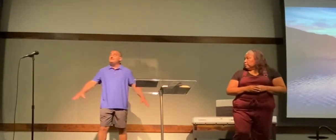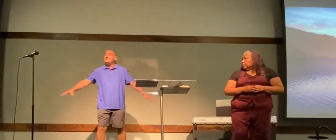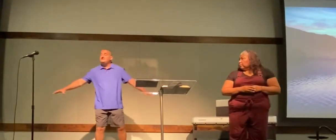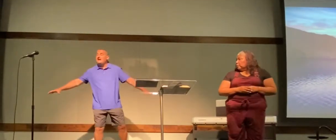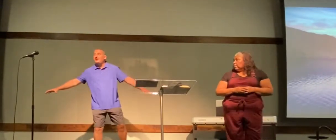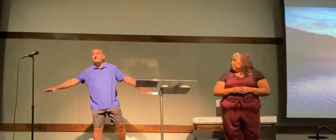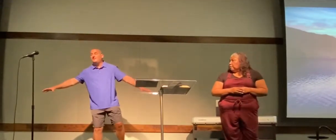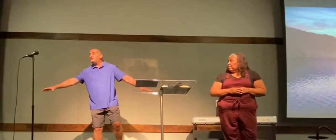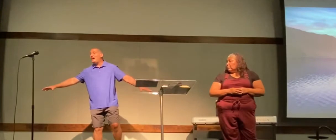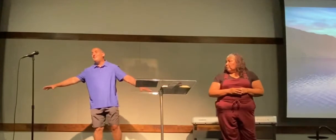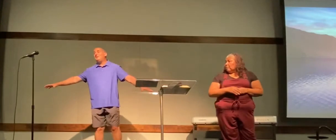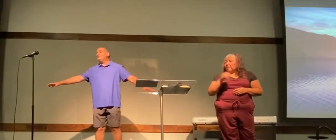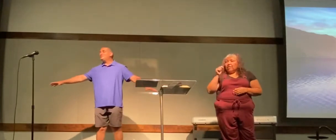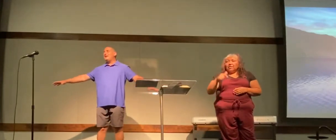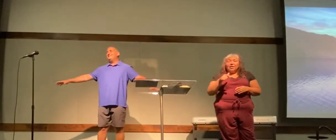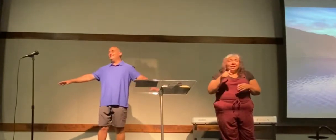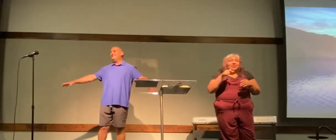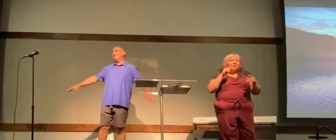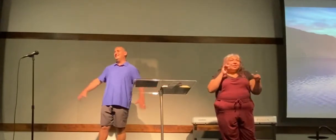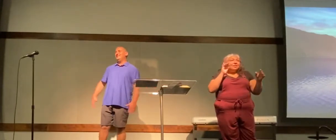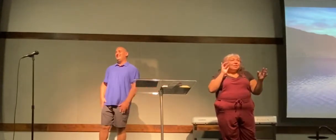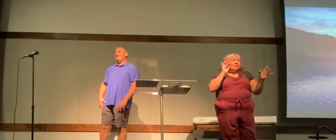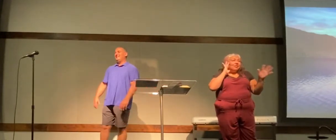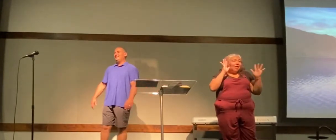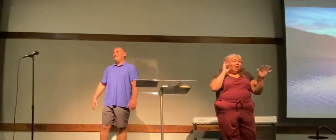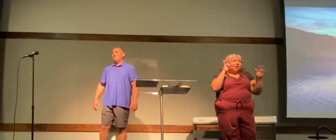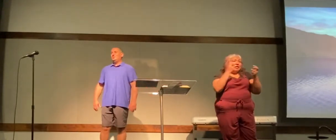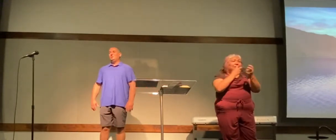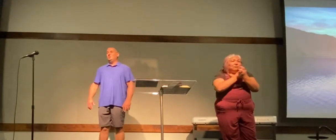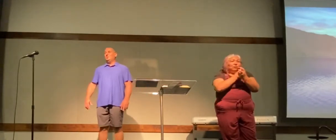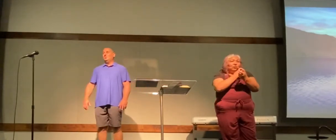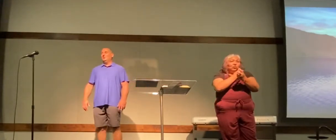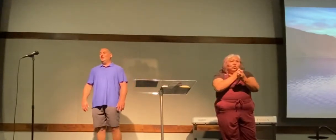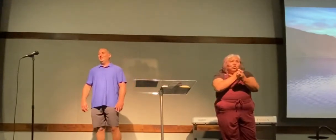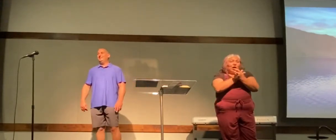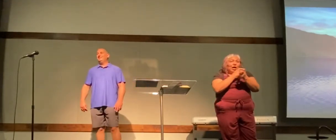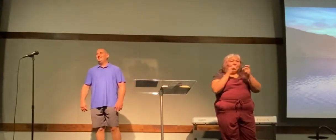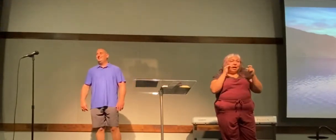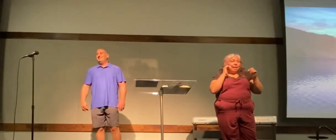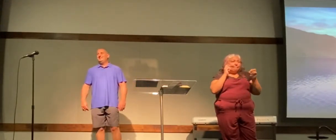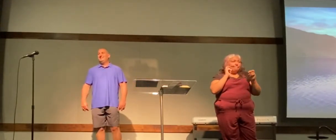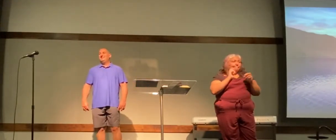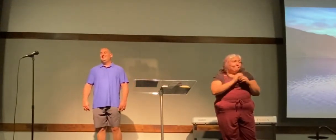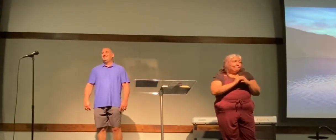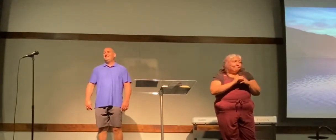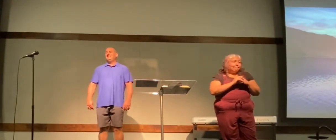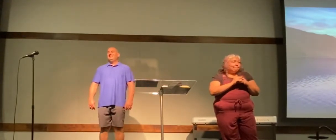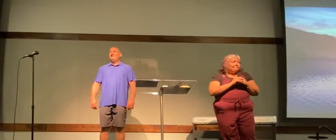This is the sound of the dry bones rattling. Ooh.